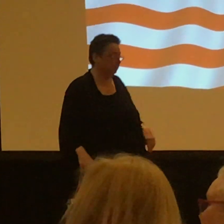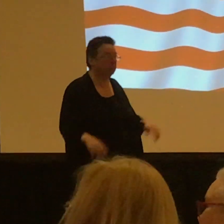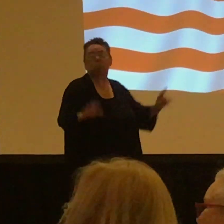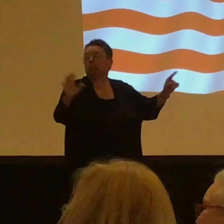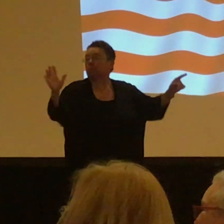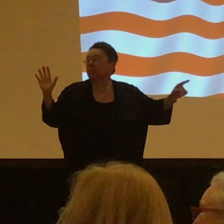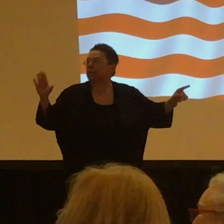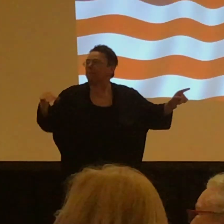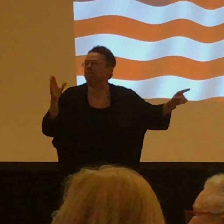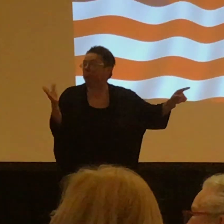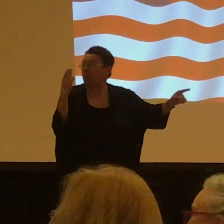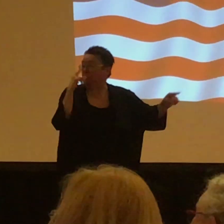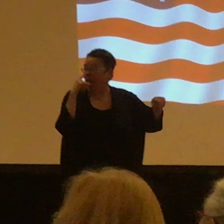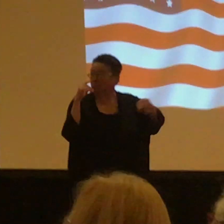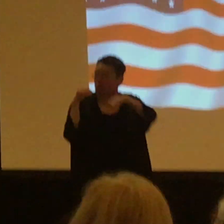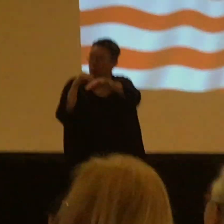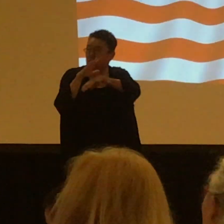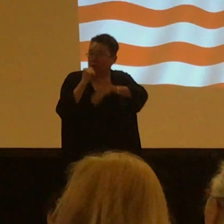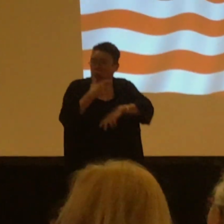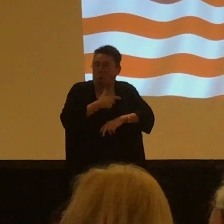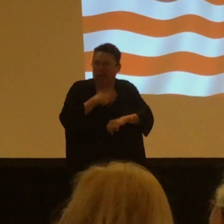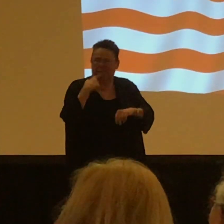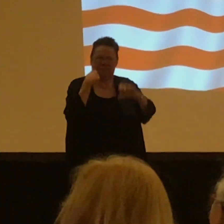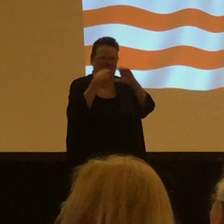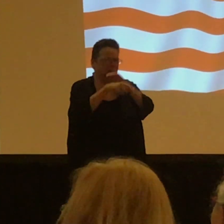And maybe you could send it to us somehow?